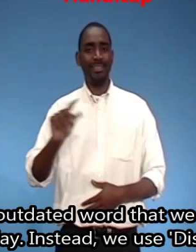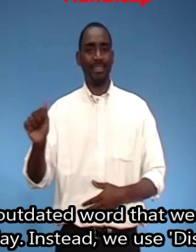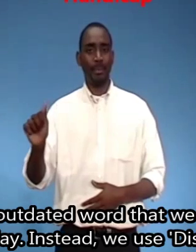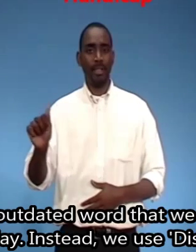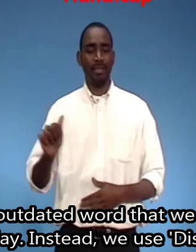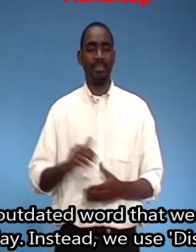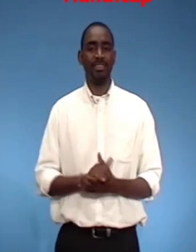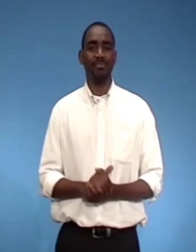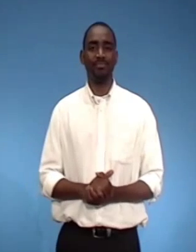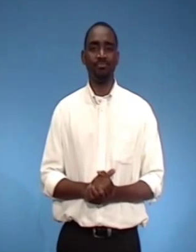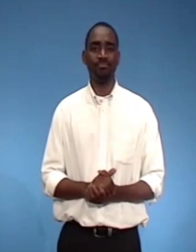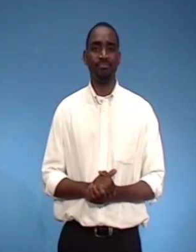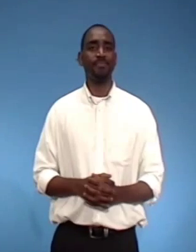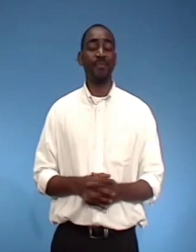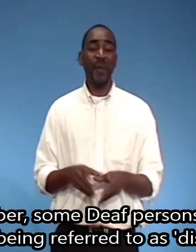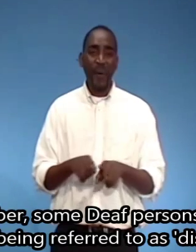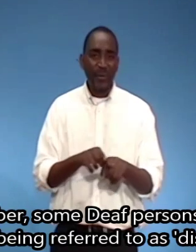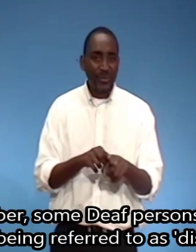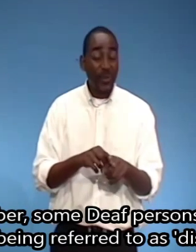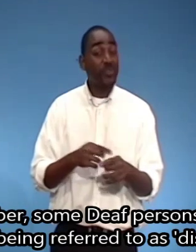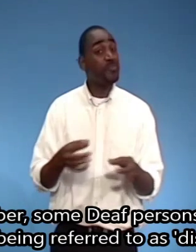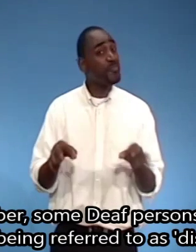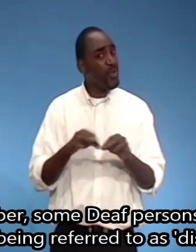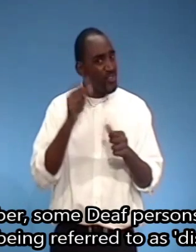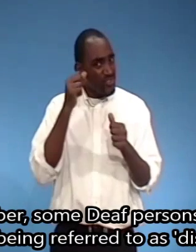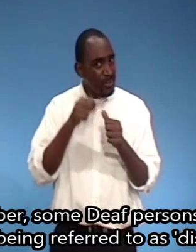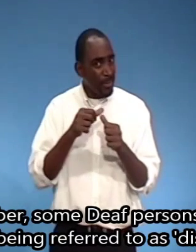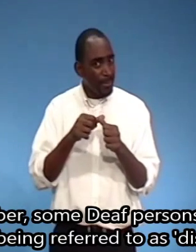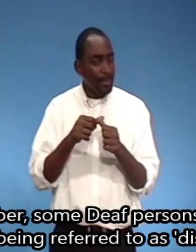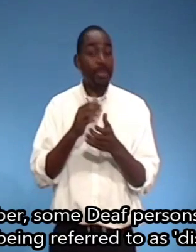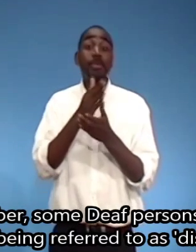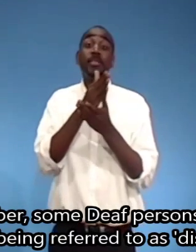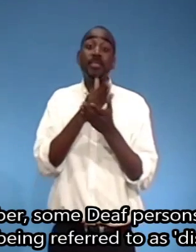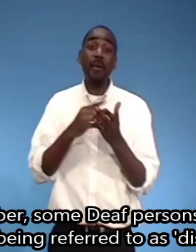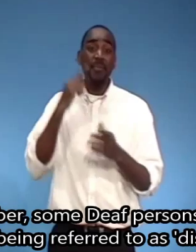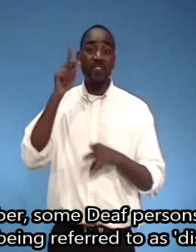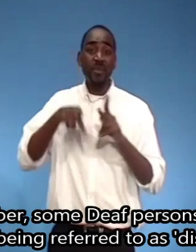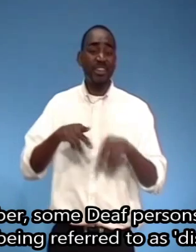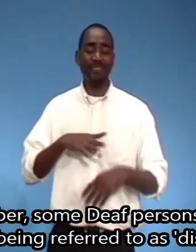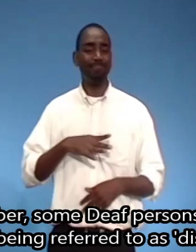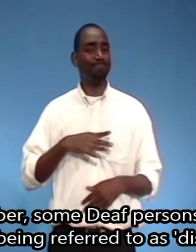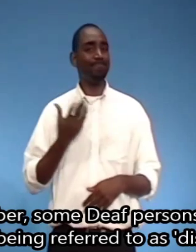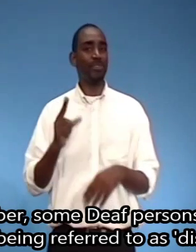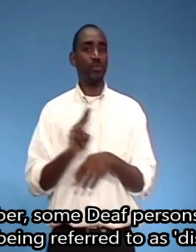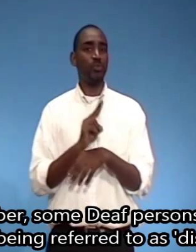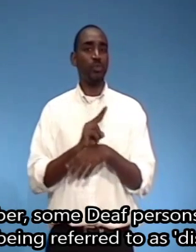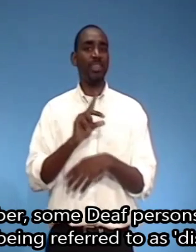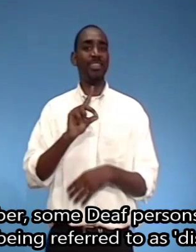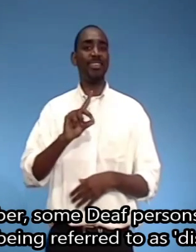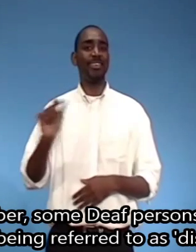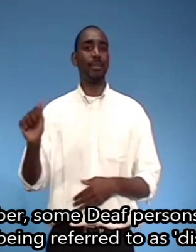disability. Remember, some deaf persons do not accept being referred to as disabled.